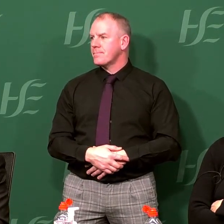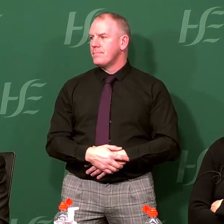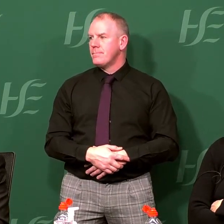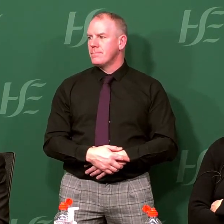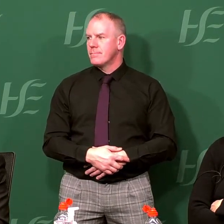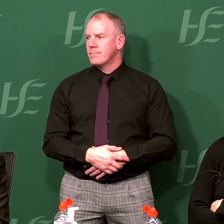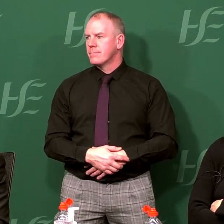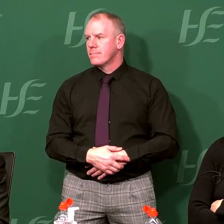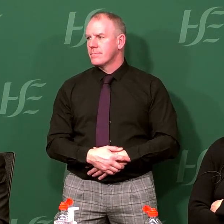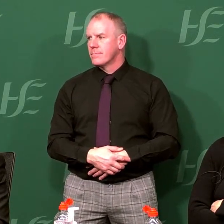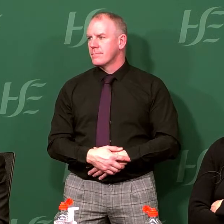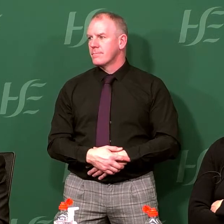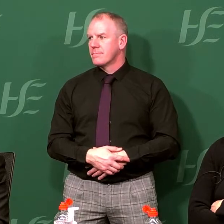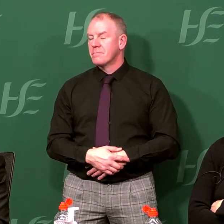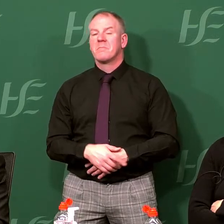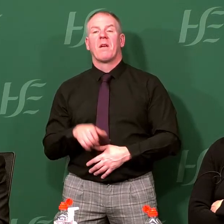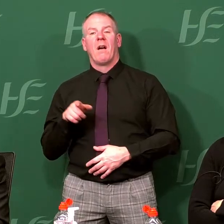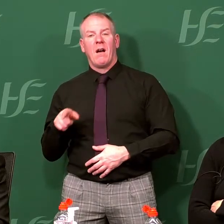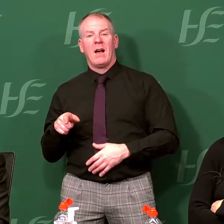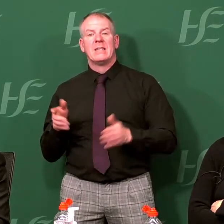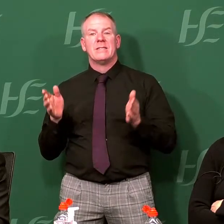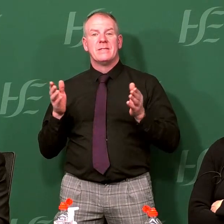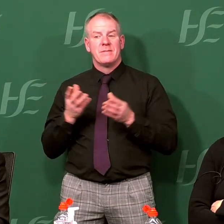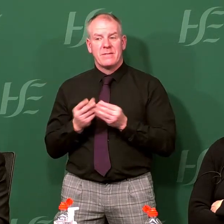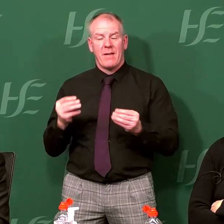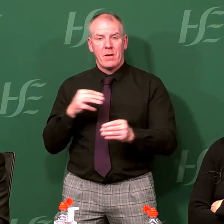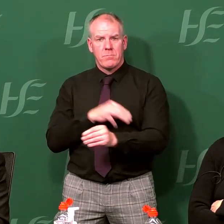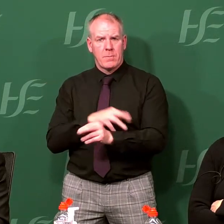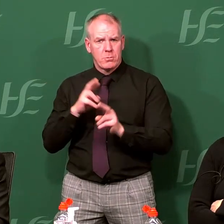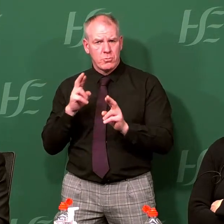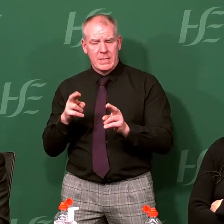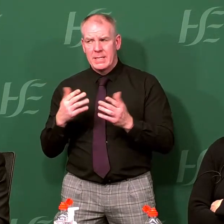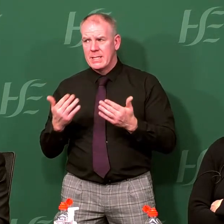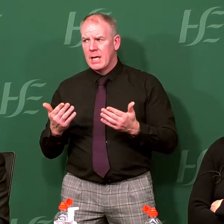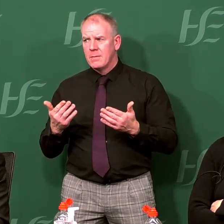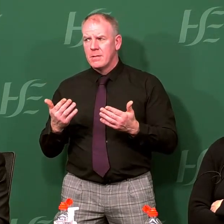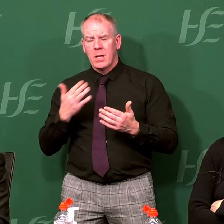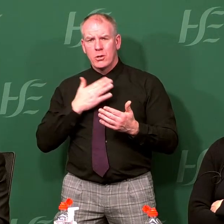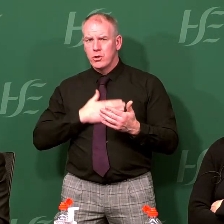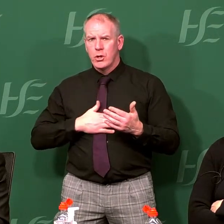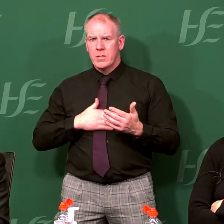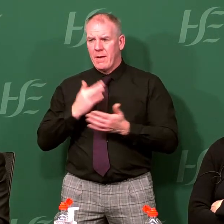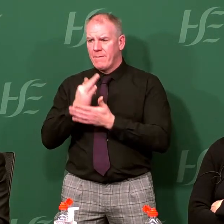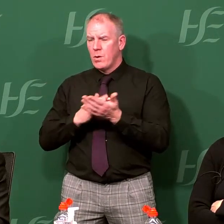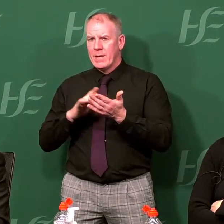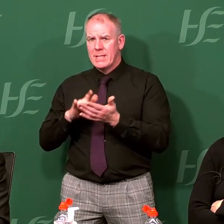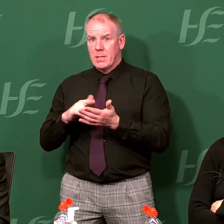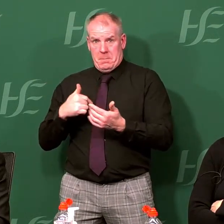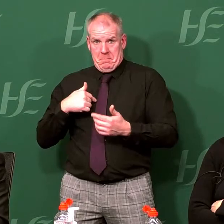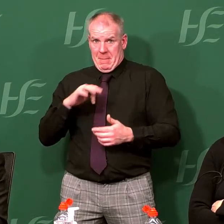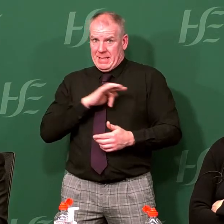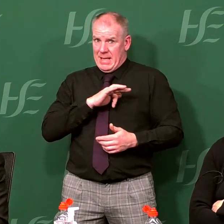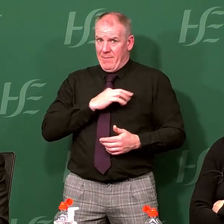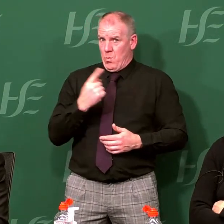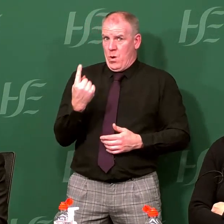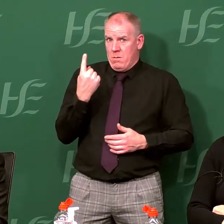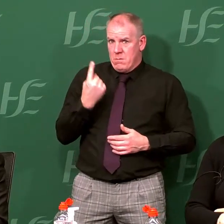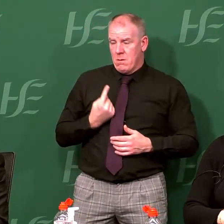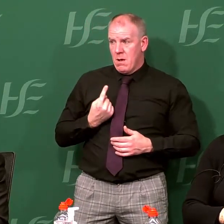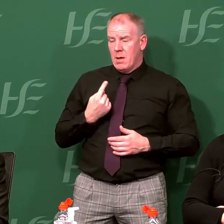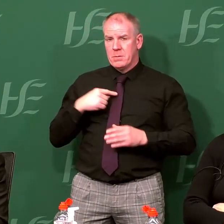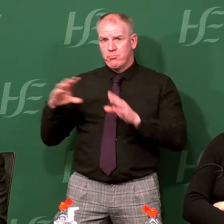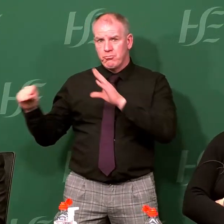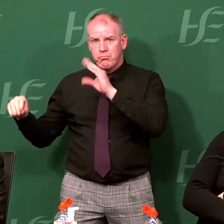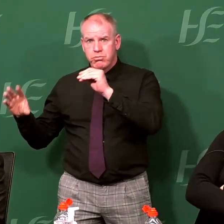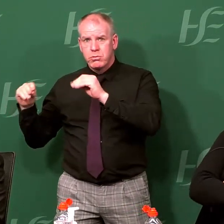Okay, so you're pretty certain that that's being fixed now, because it wasn't really a couple of centres like just me and I'm sure other people here too. I talked to